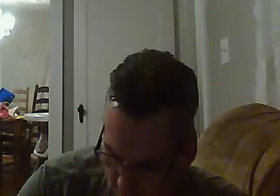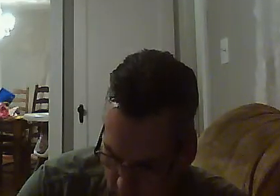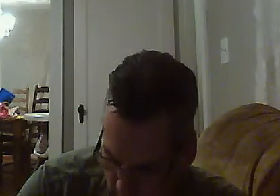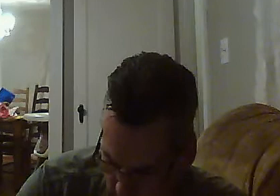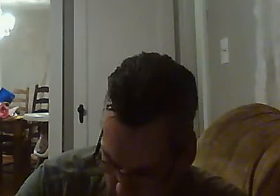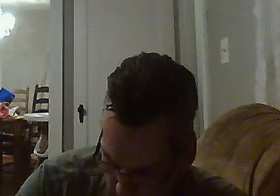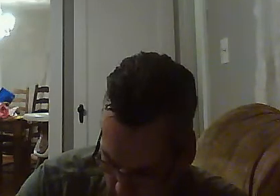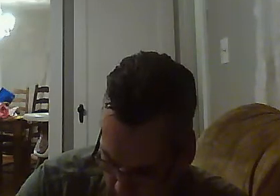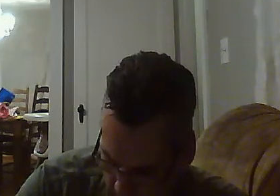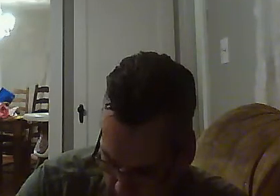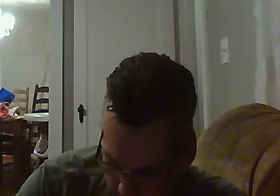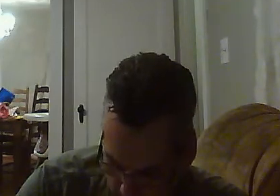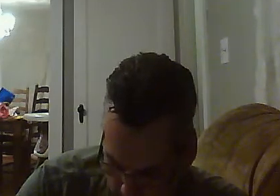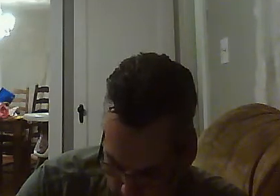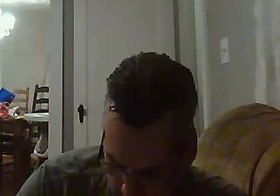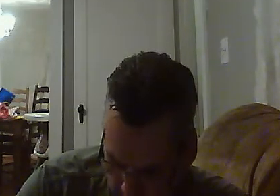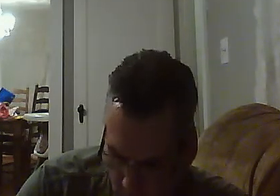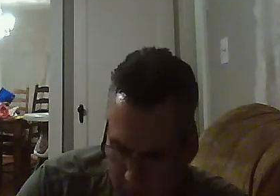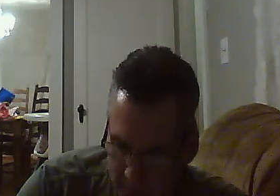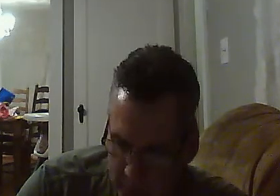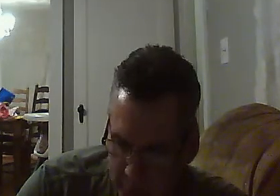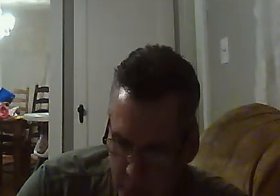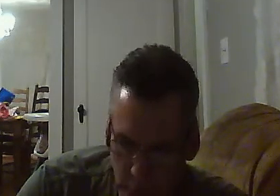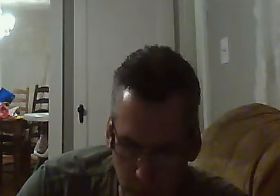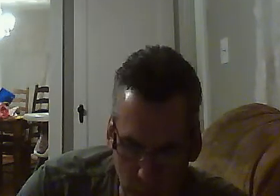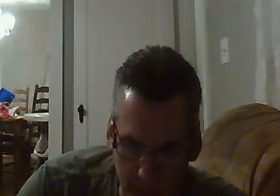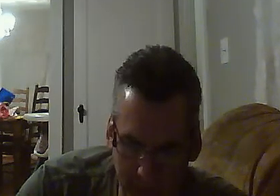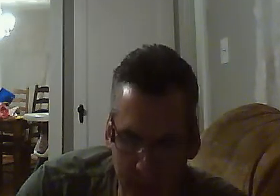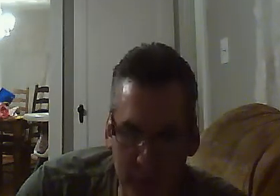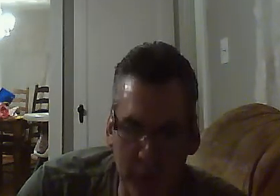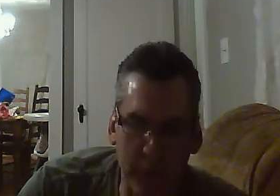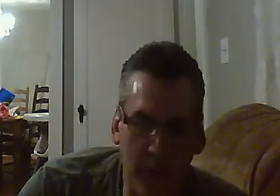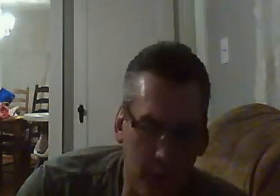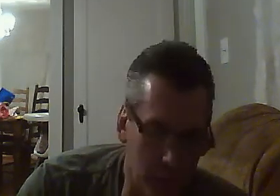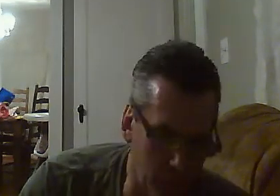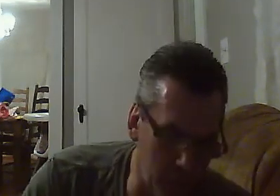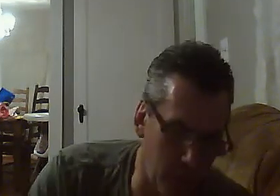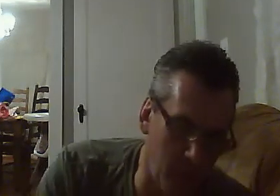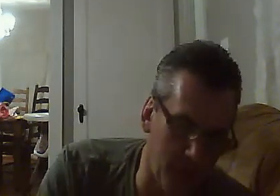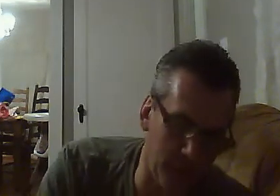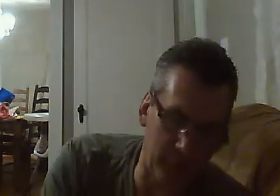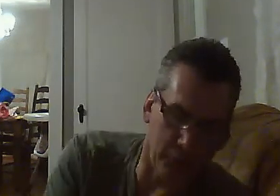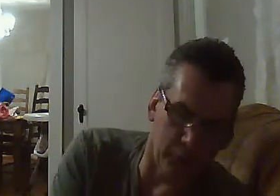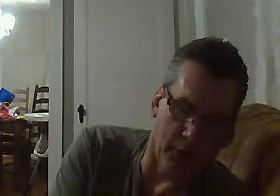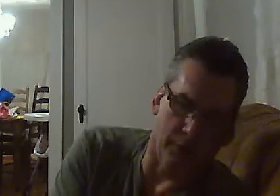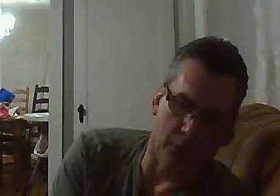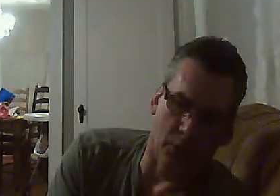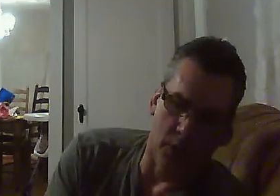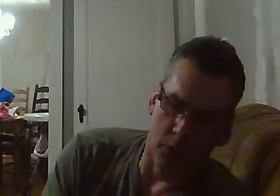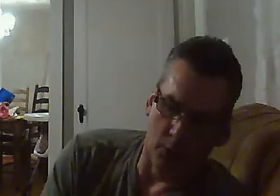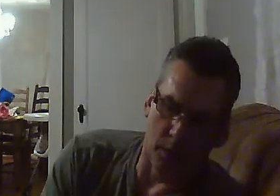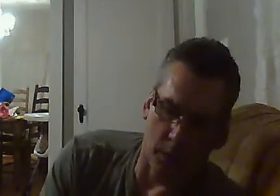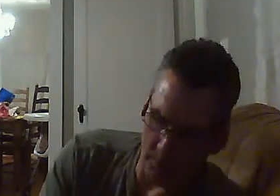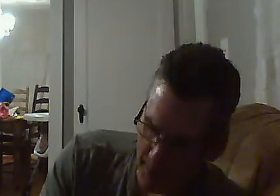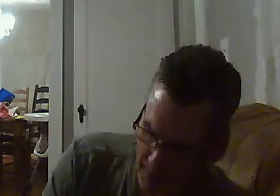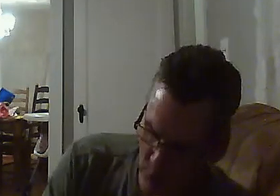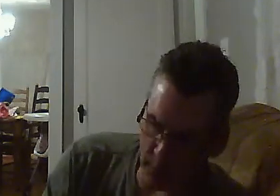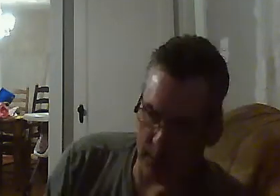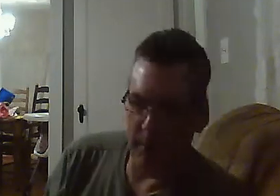shorted, what happens if you put the wrong ballast in. So we're going to talk about some different stuff. So we're going to come back and we're going to keep